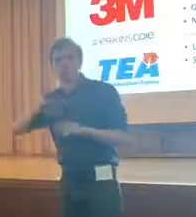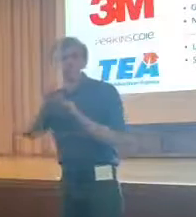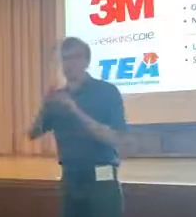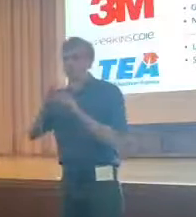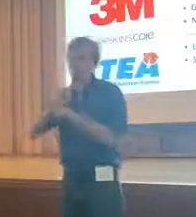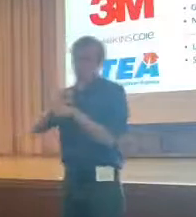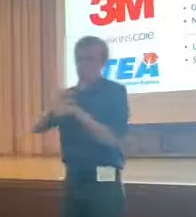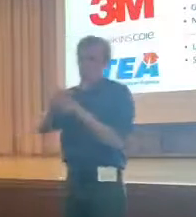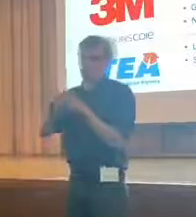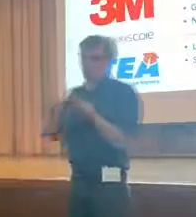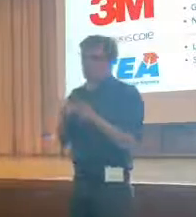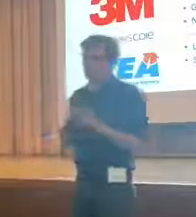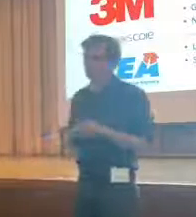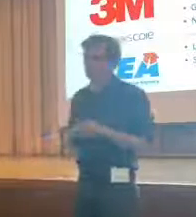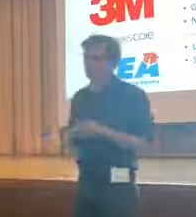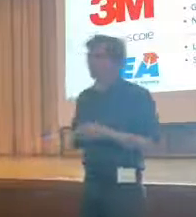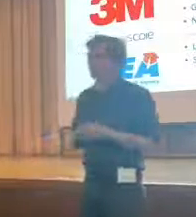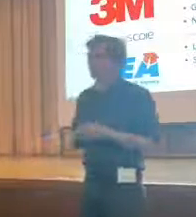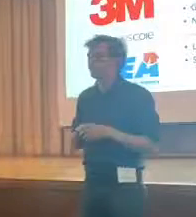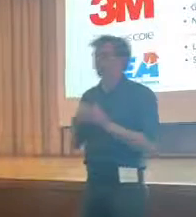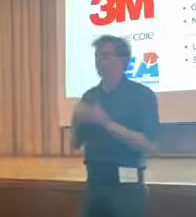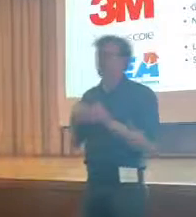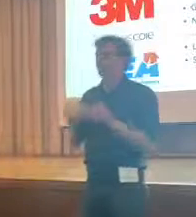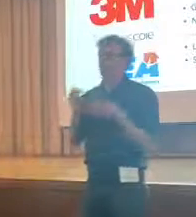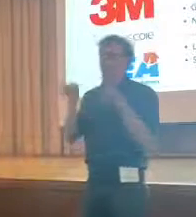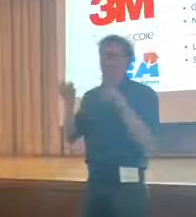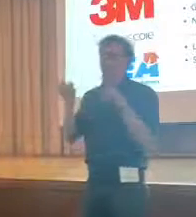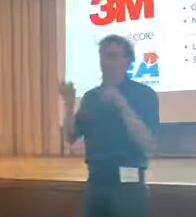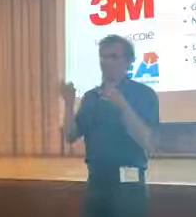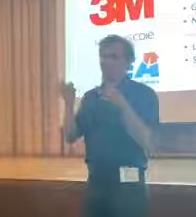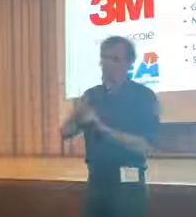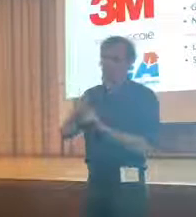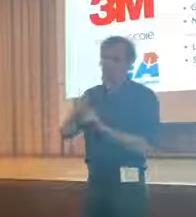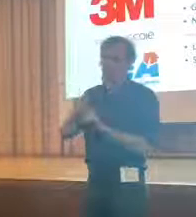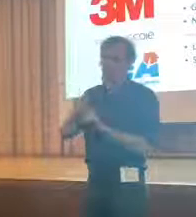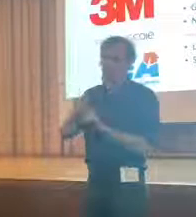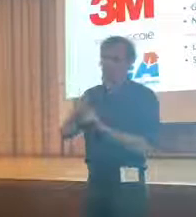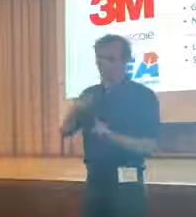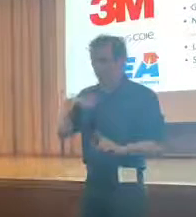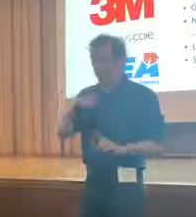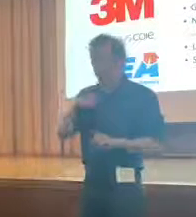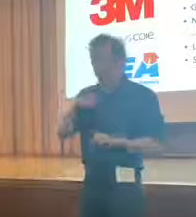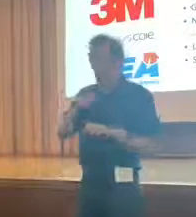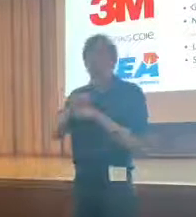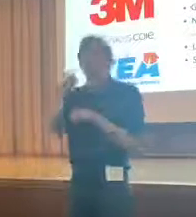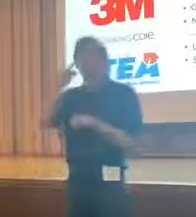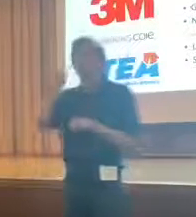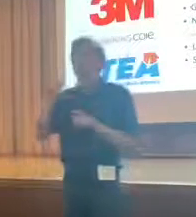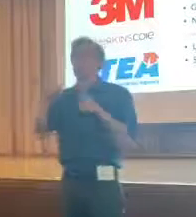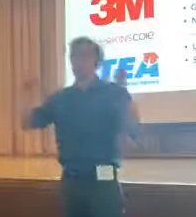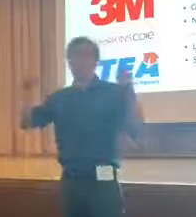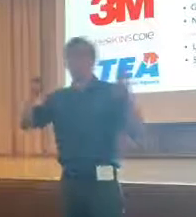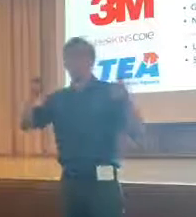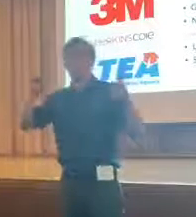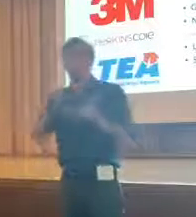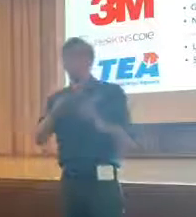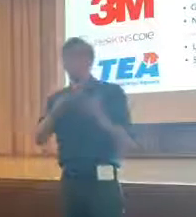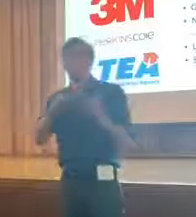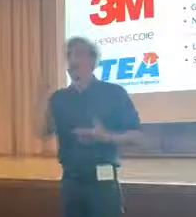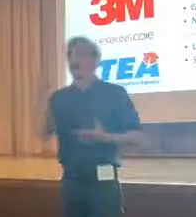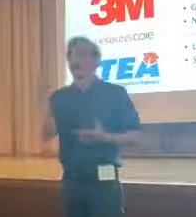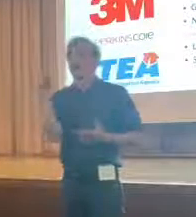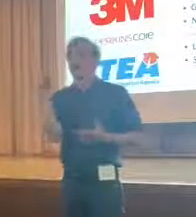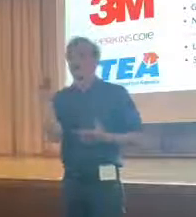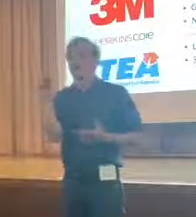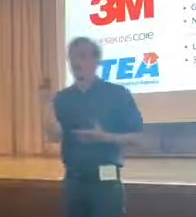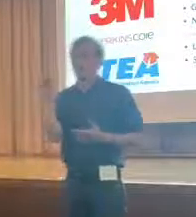So who do we work for? Just to give you a little bit of reference, we work for big companies like 3M. They're in our backyard. We work